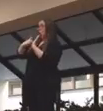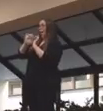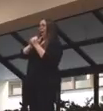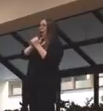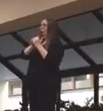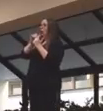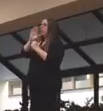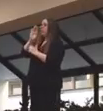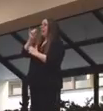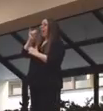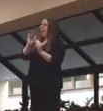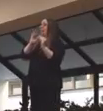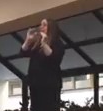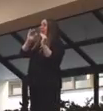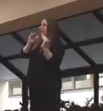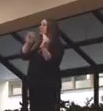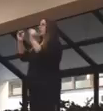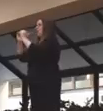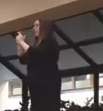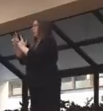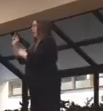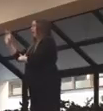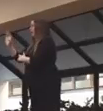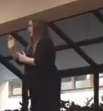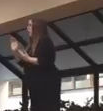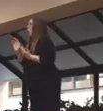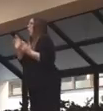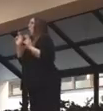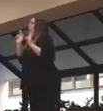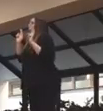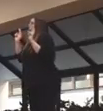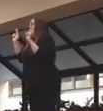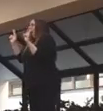has also been provided to DSPS as how their